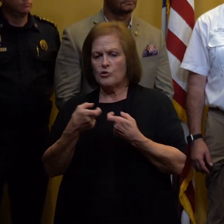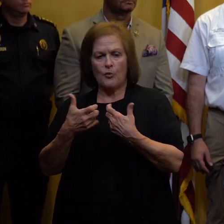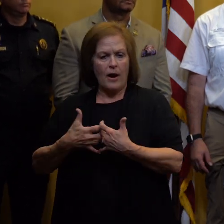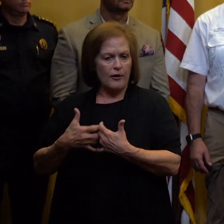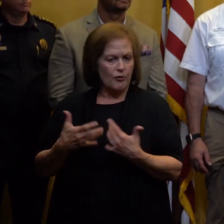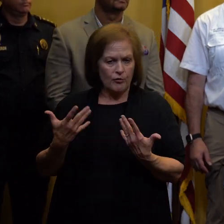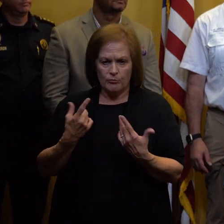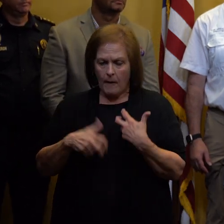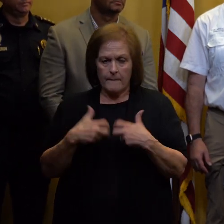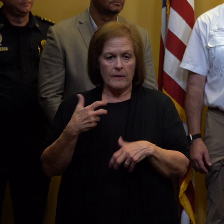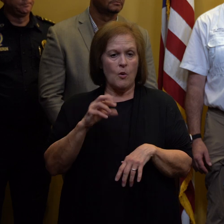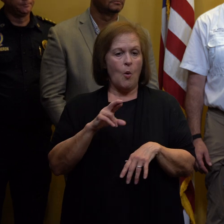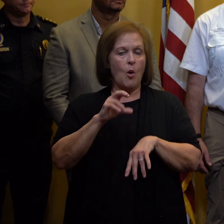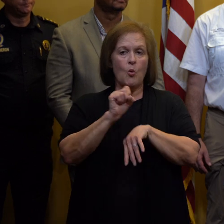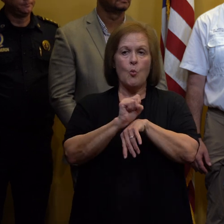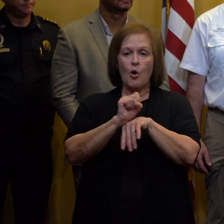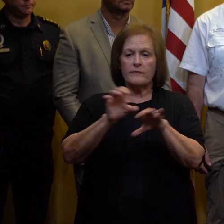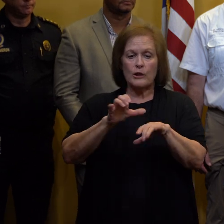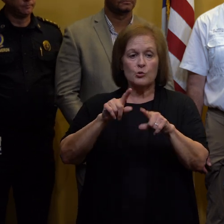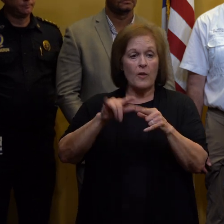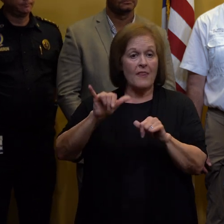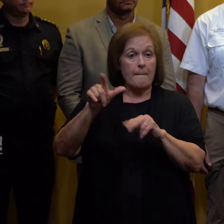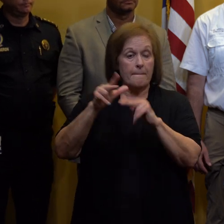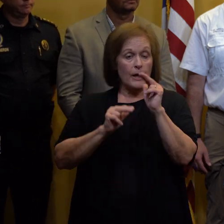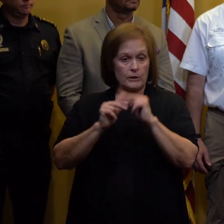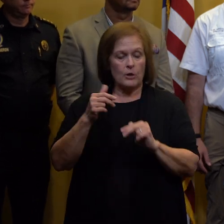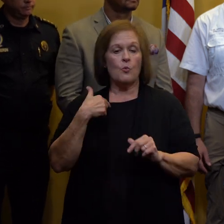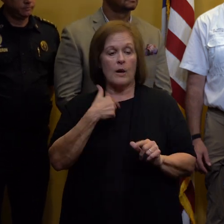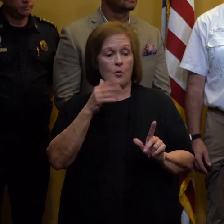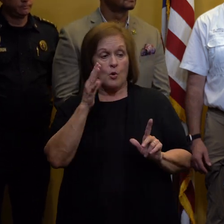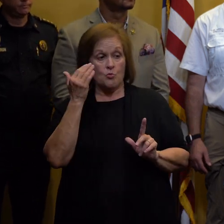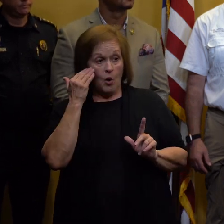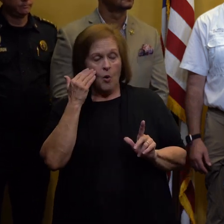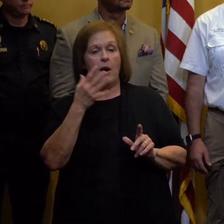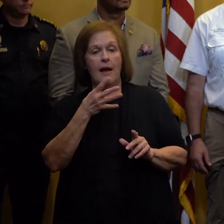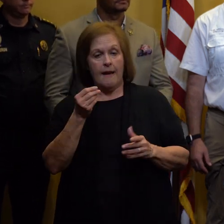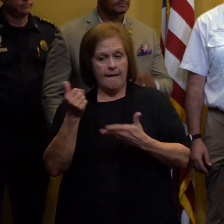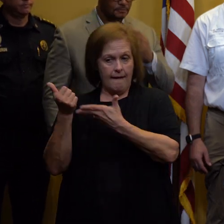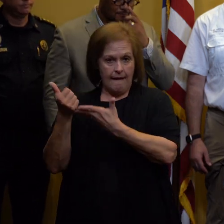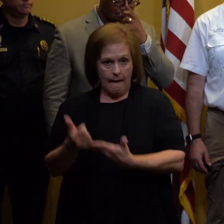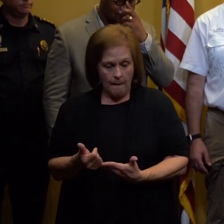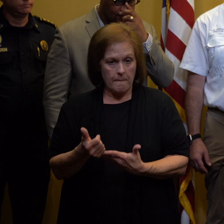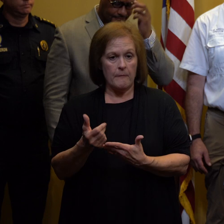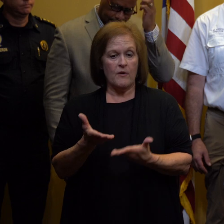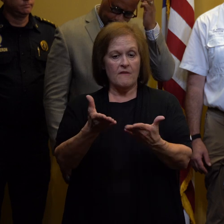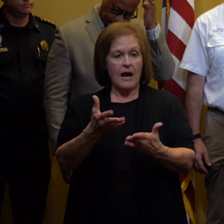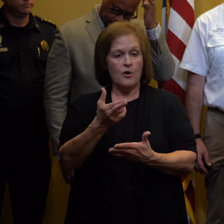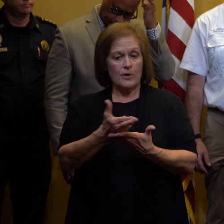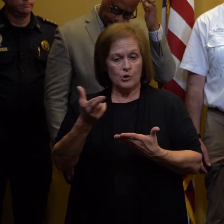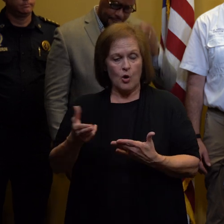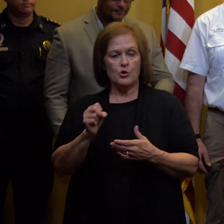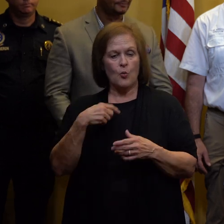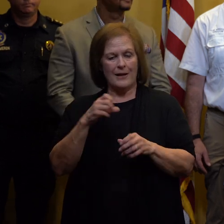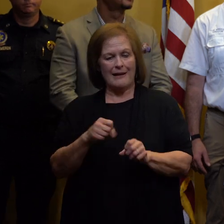there's work being done to the building, we will know about it and can help direct resources so we can avoid